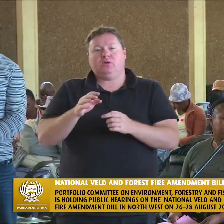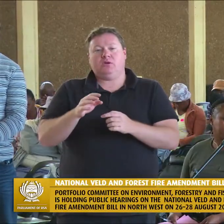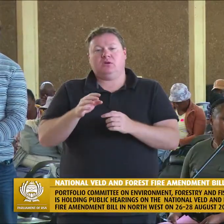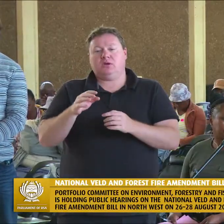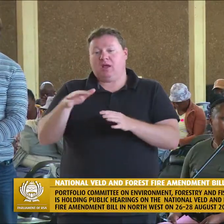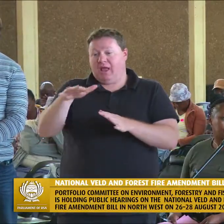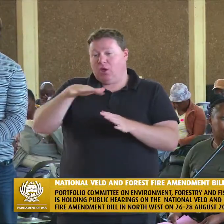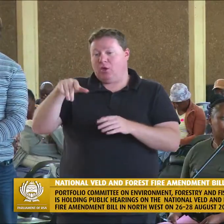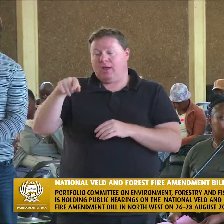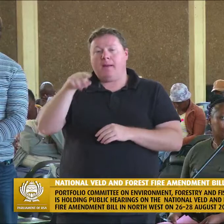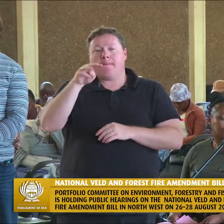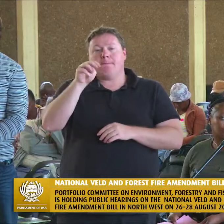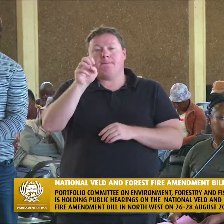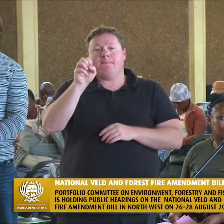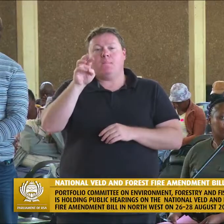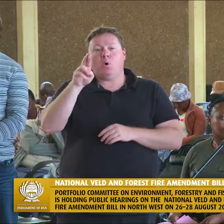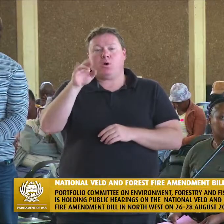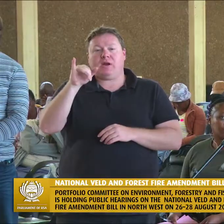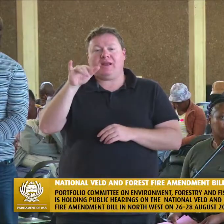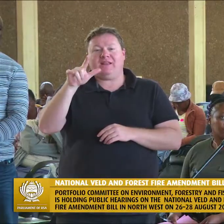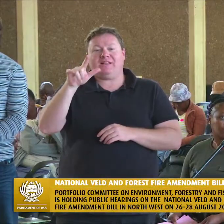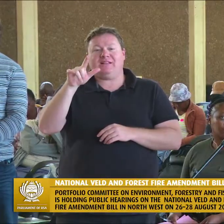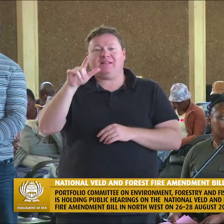i give a true word when this